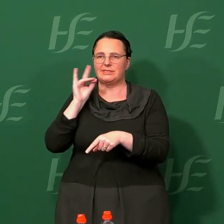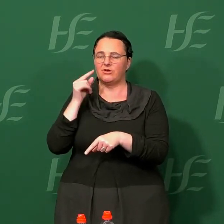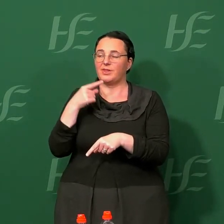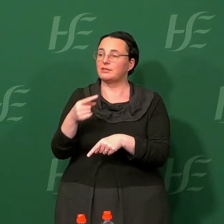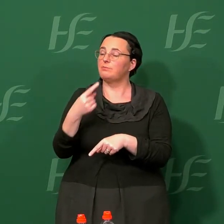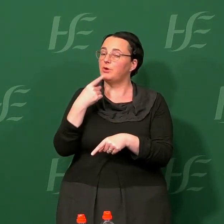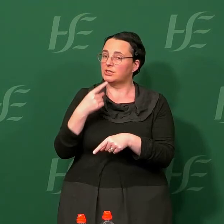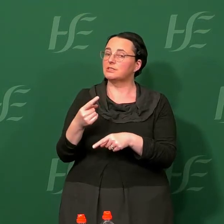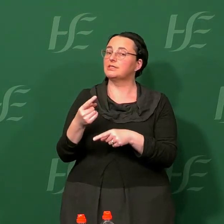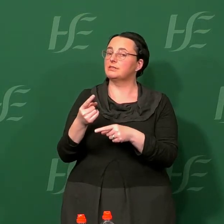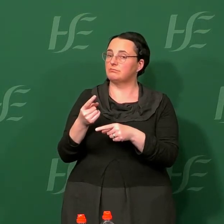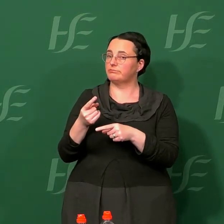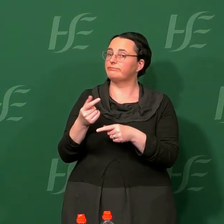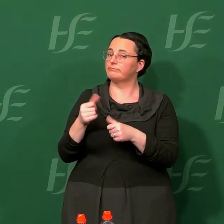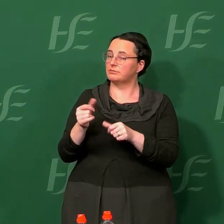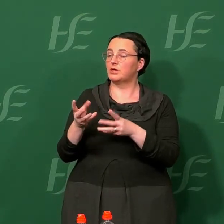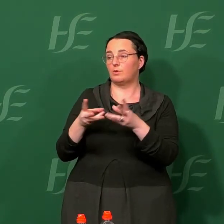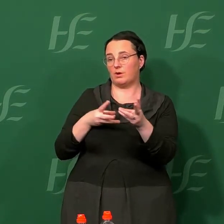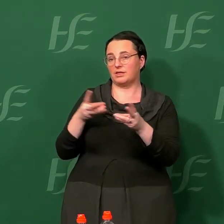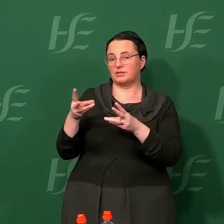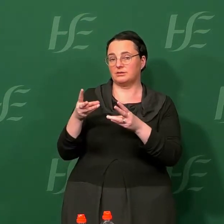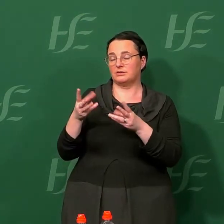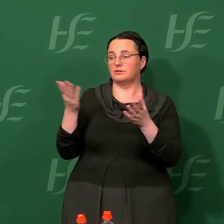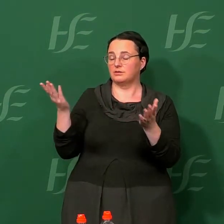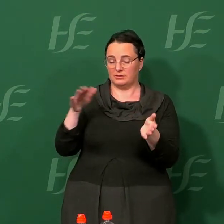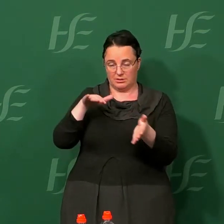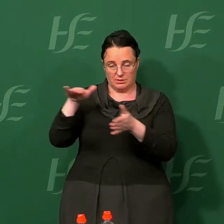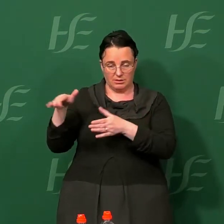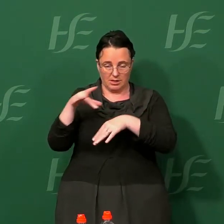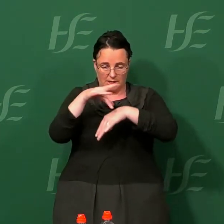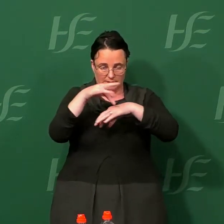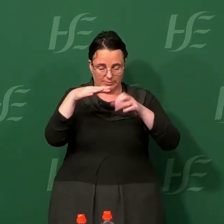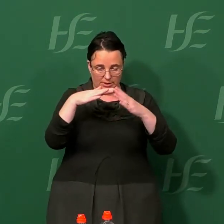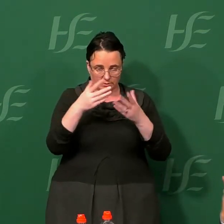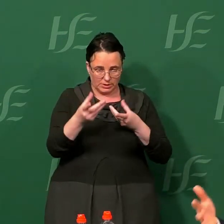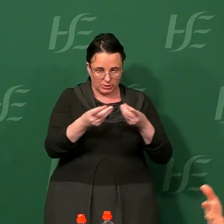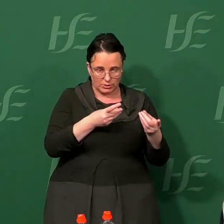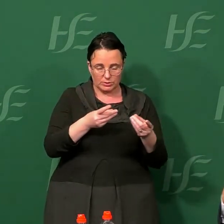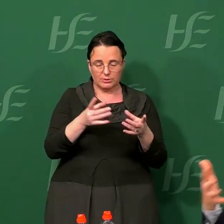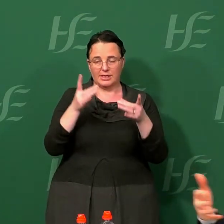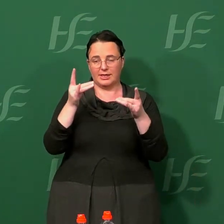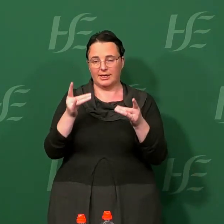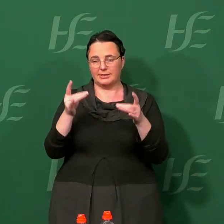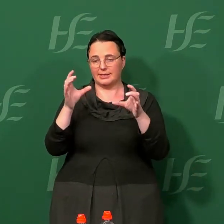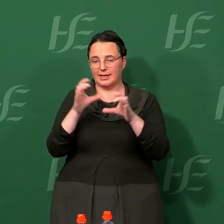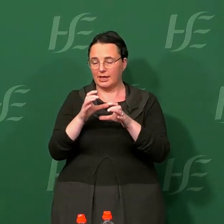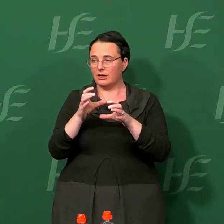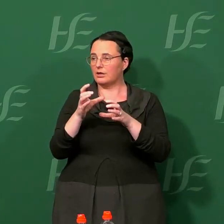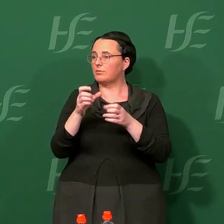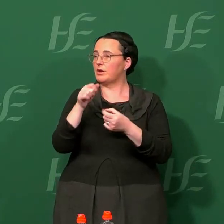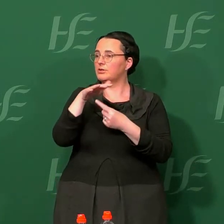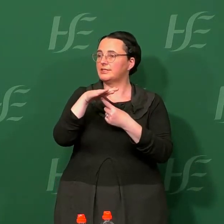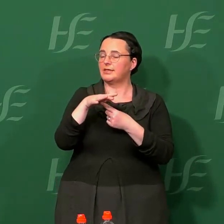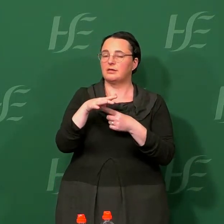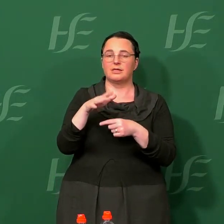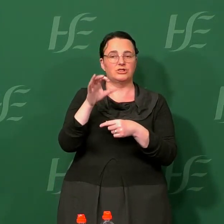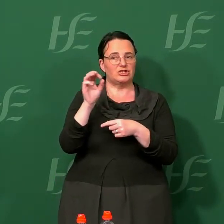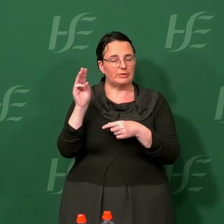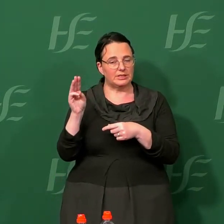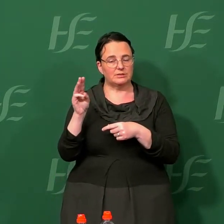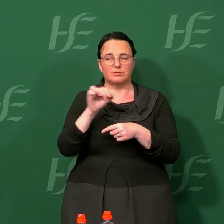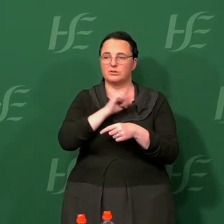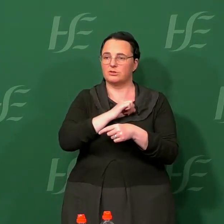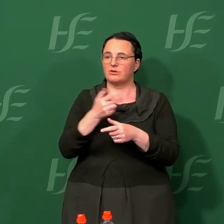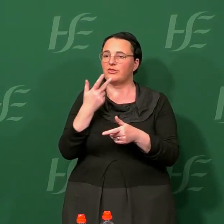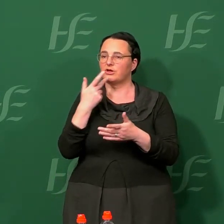does work. What do the hospitals do? What the GPs do? Our healthcare priority, obviously, is in getting those boosters out now to